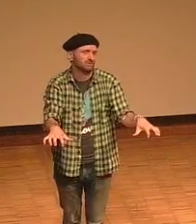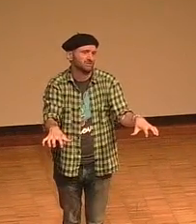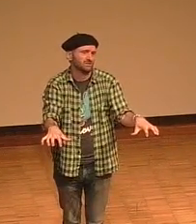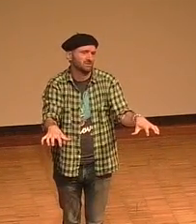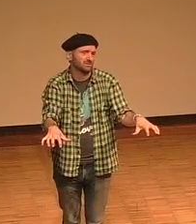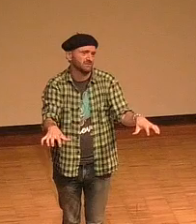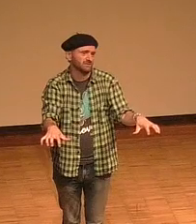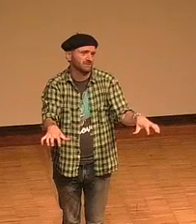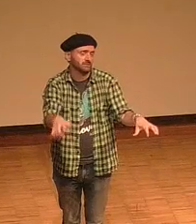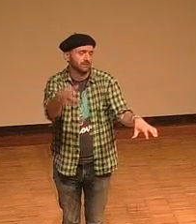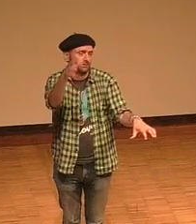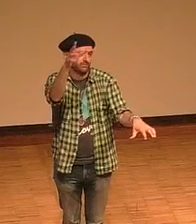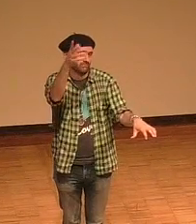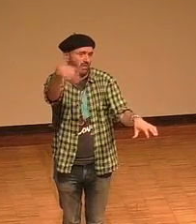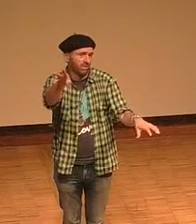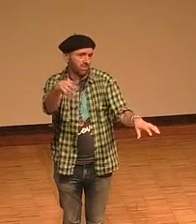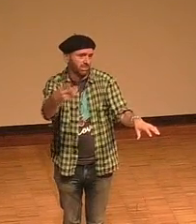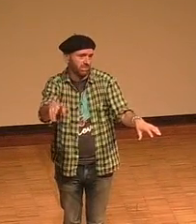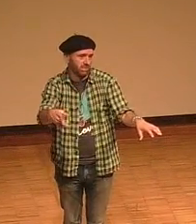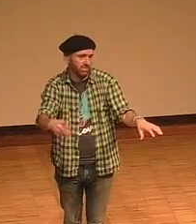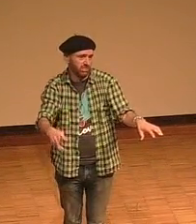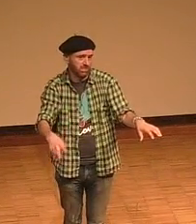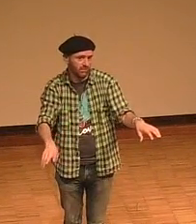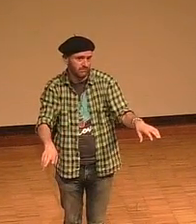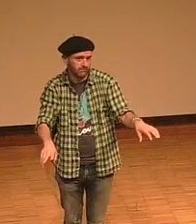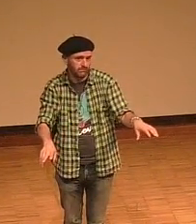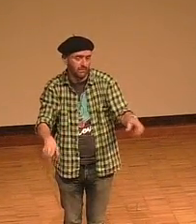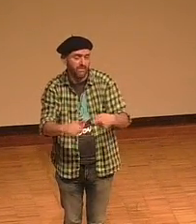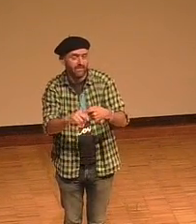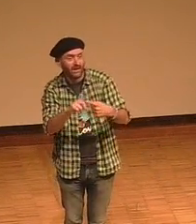until it's frozen. And the leaf falls down to the ground.